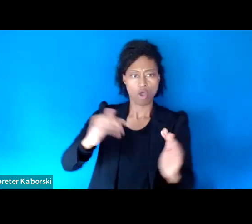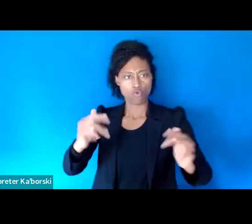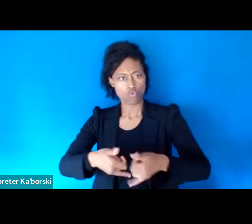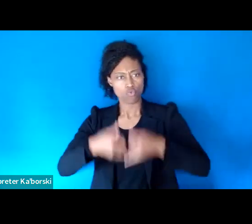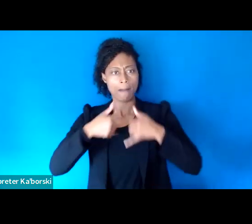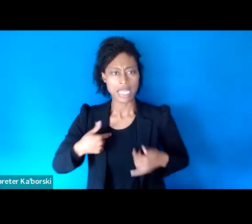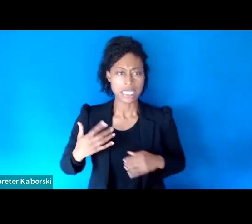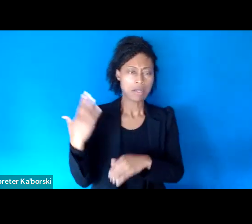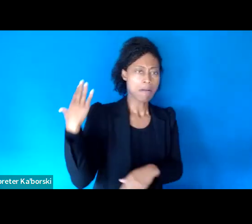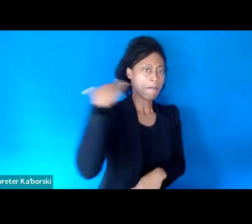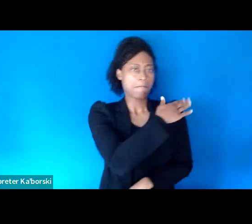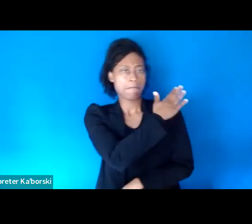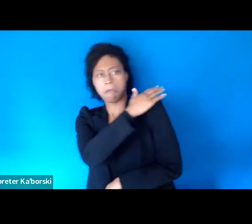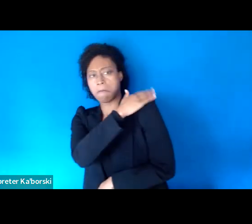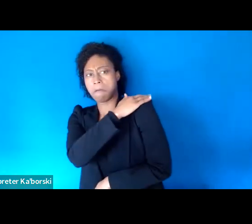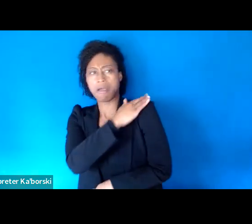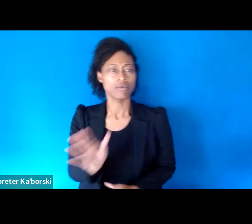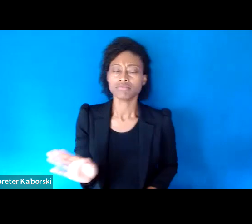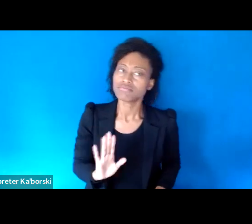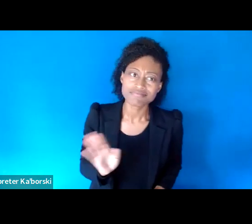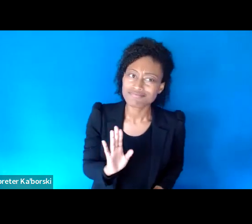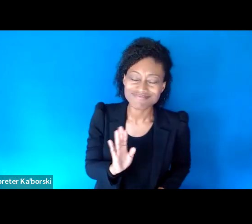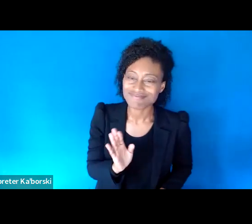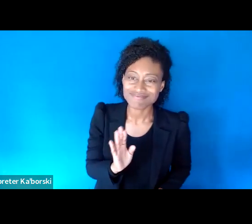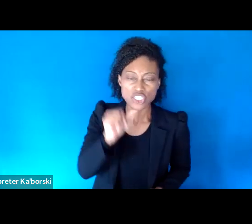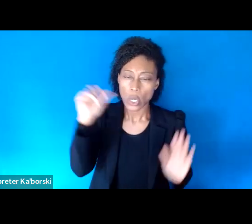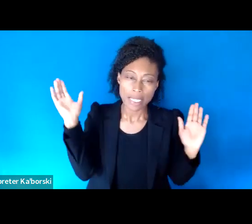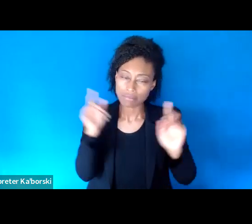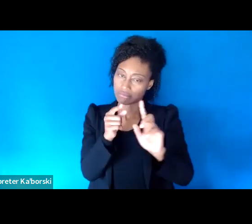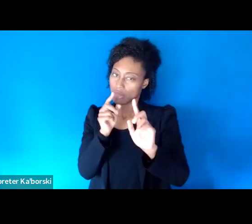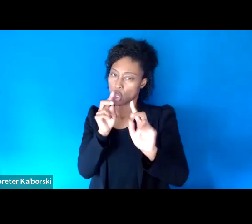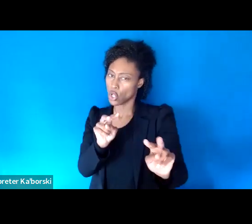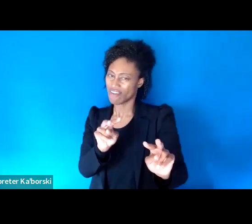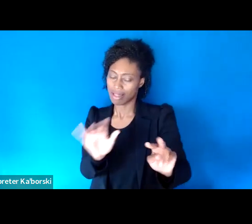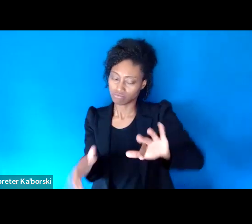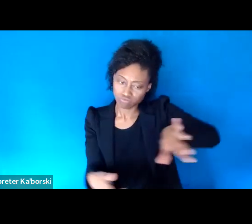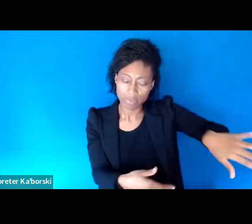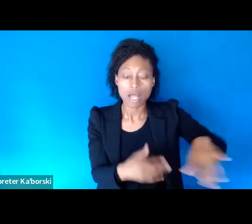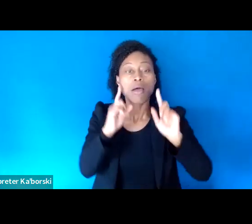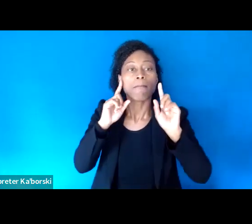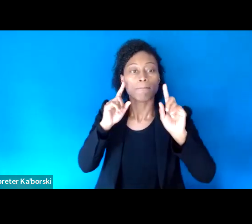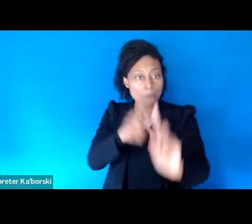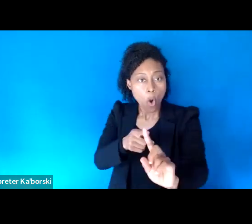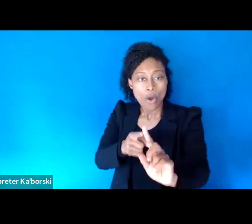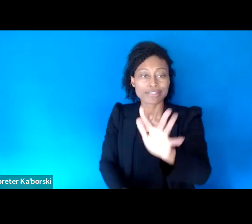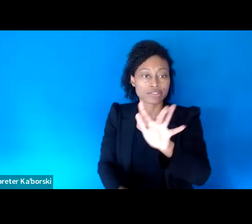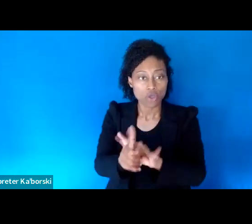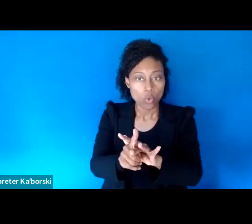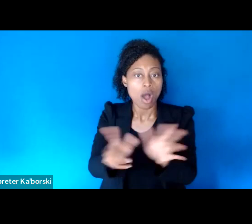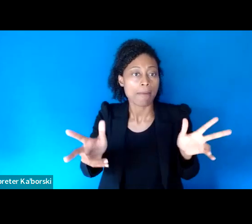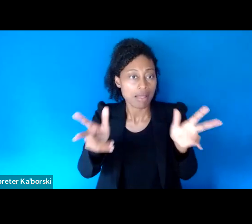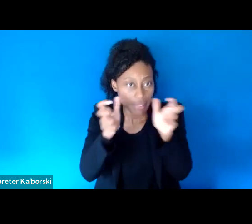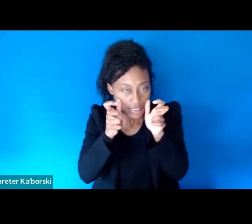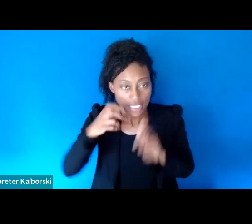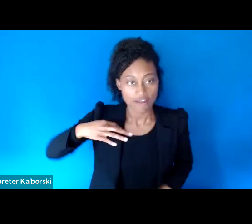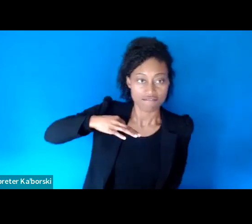Oftentimes just showing up, listening, and volunteering, at least in my opinion, is the bare minimum that can